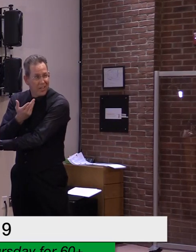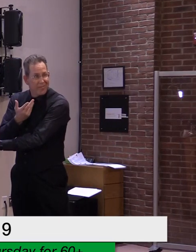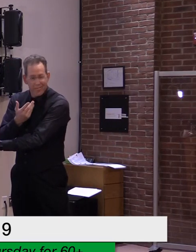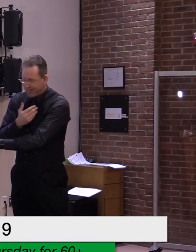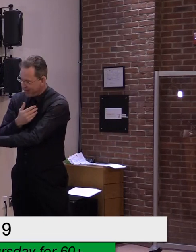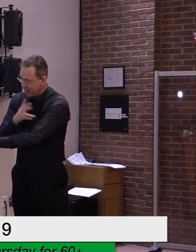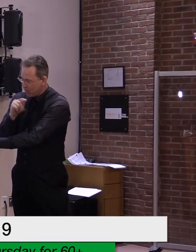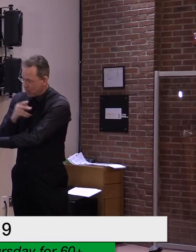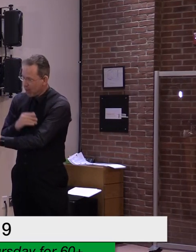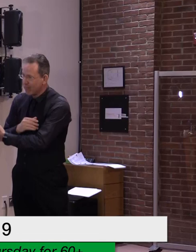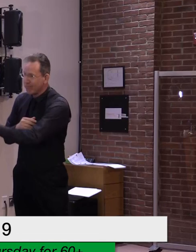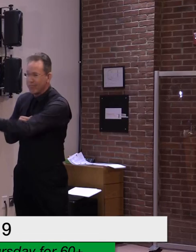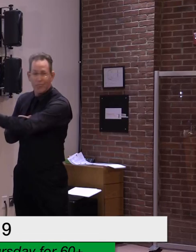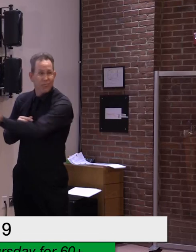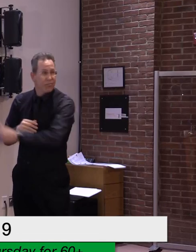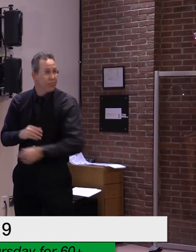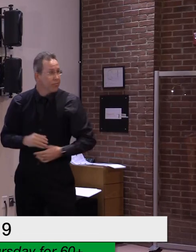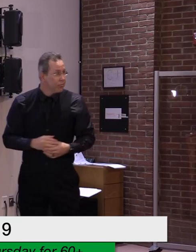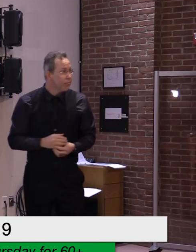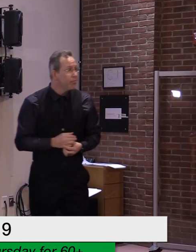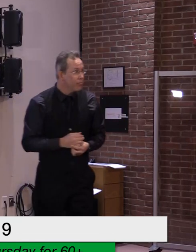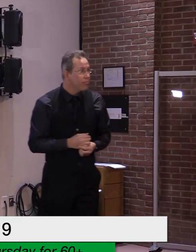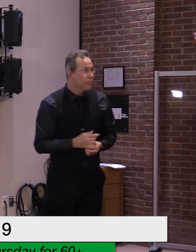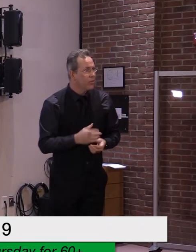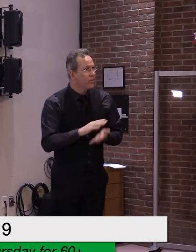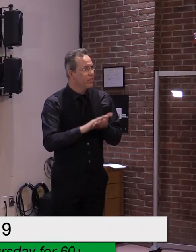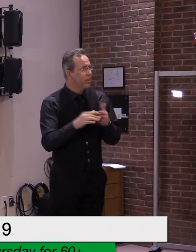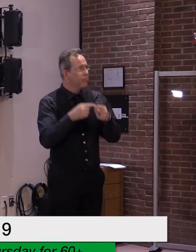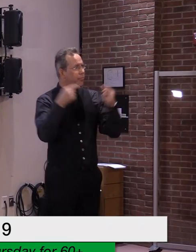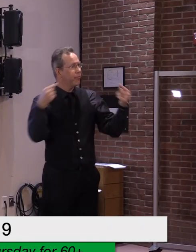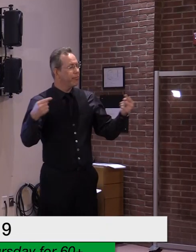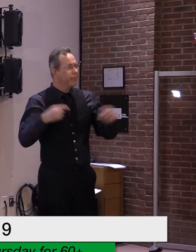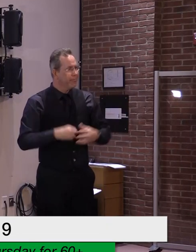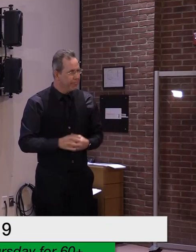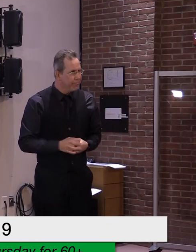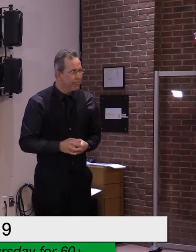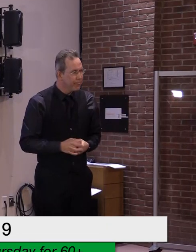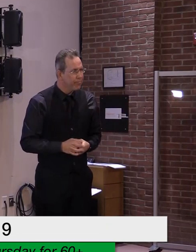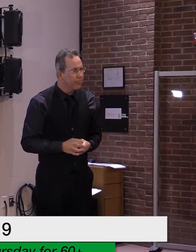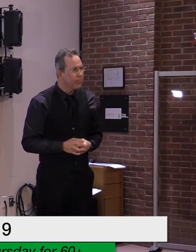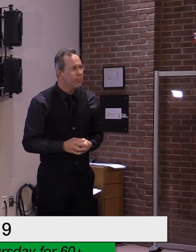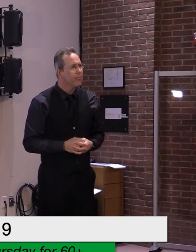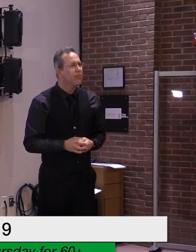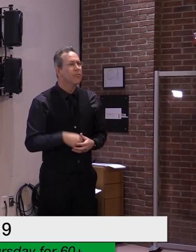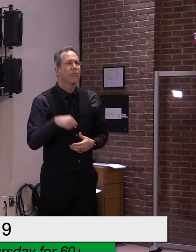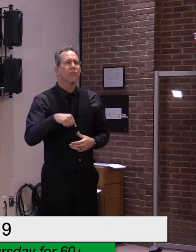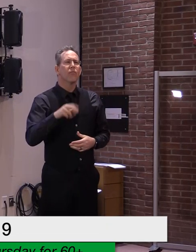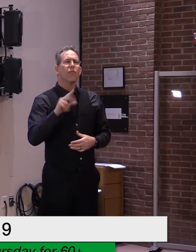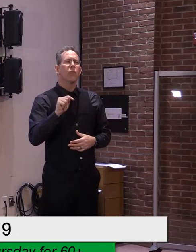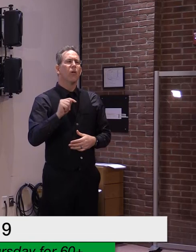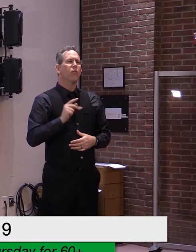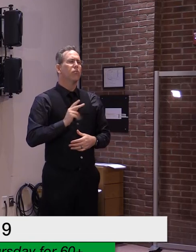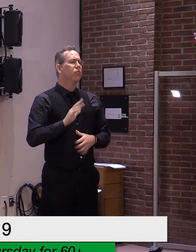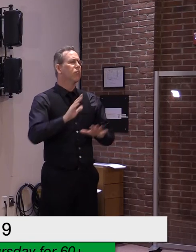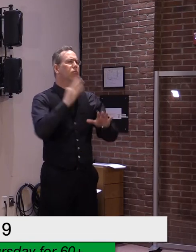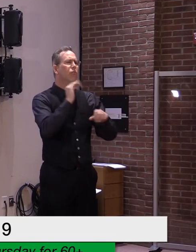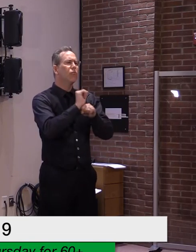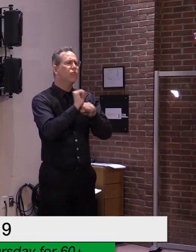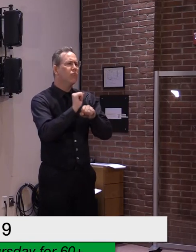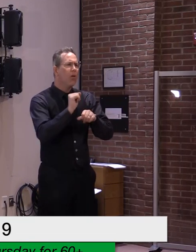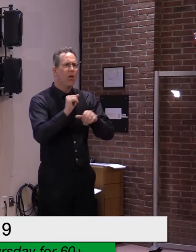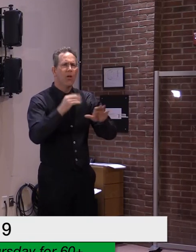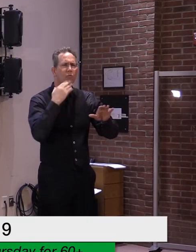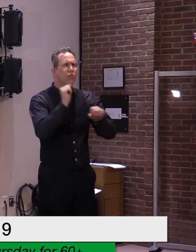geographic advantage in terms of their isolation to mainland United States. So Vermont is doing exceptionally well when it comes to